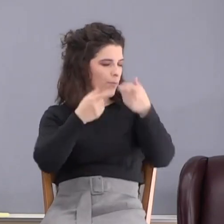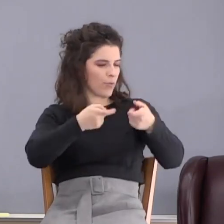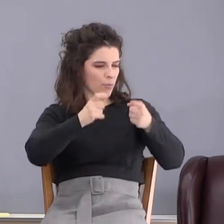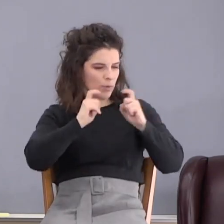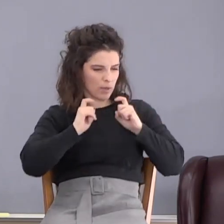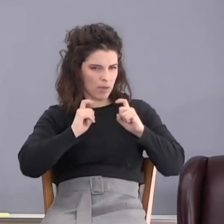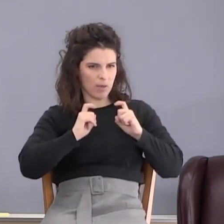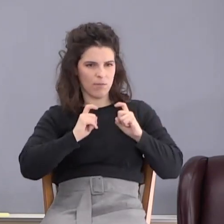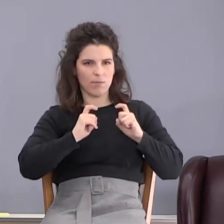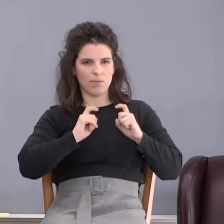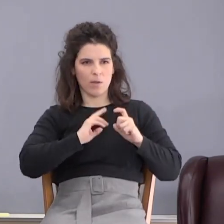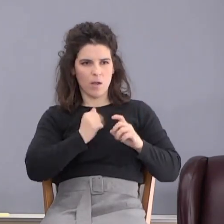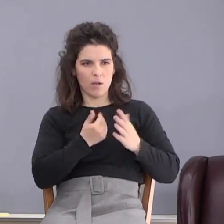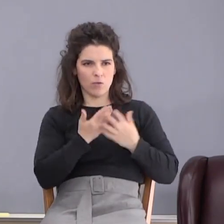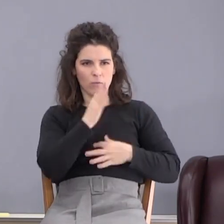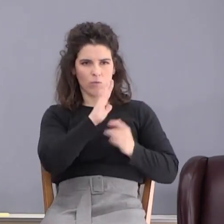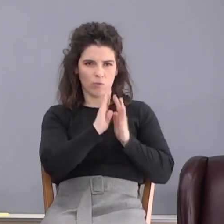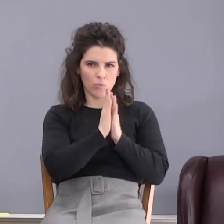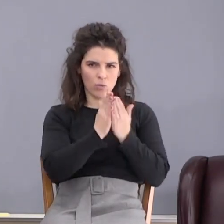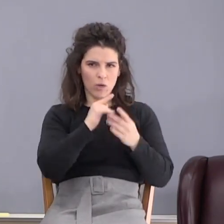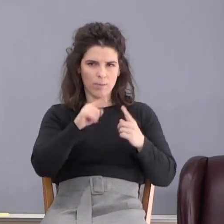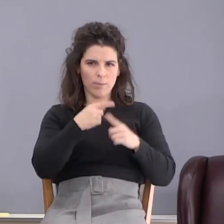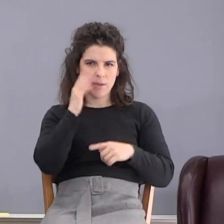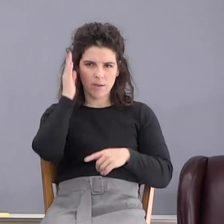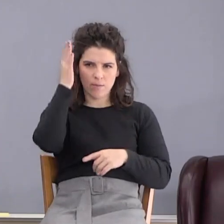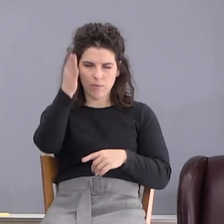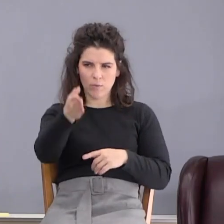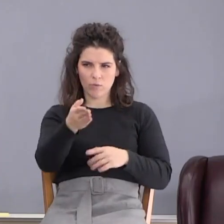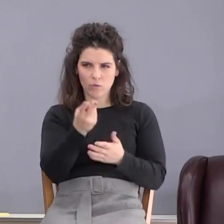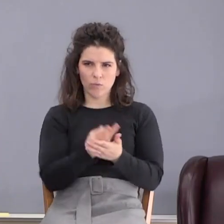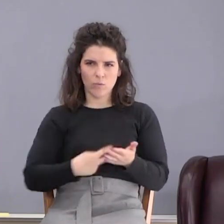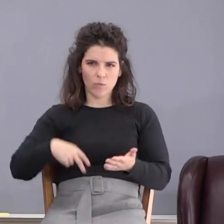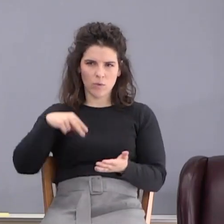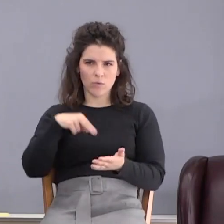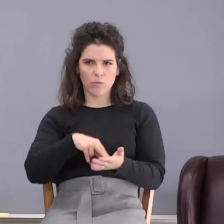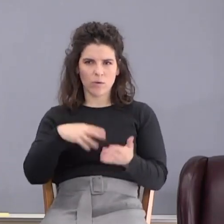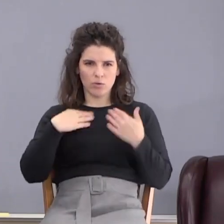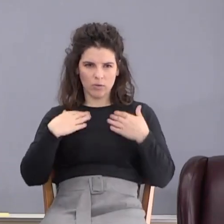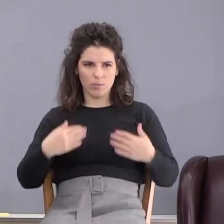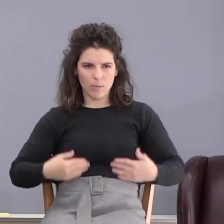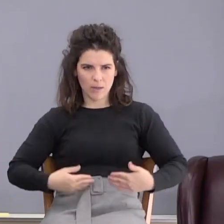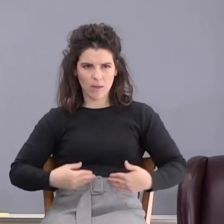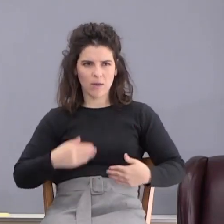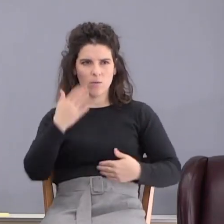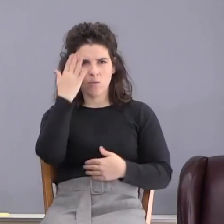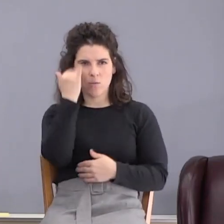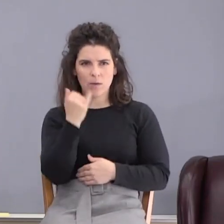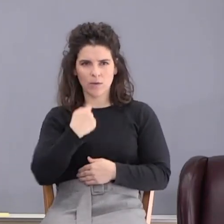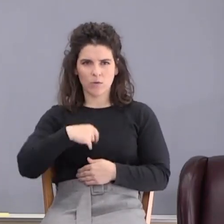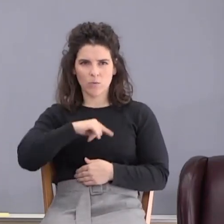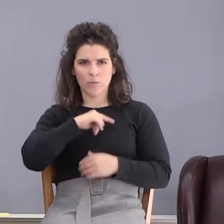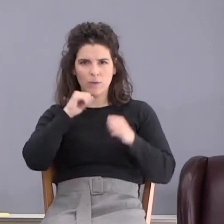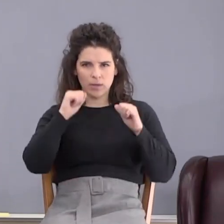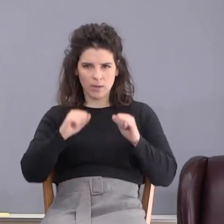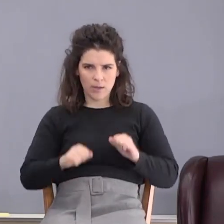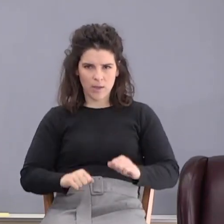word regarding that future resurrection body so that we